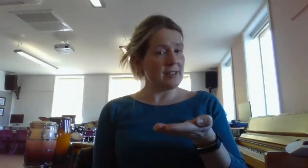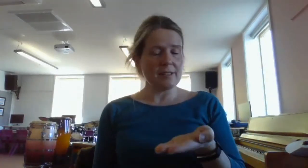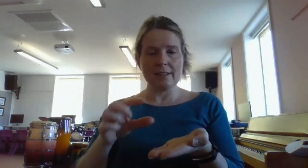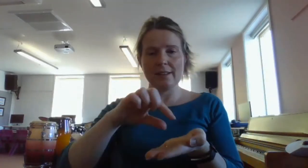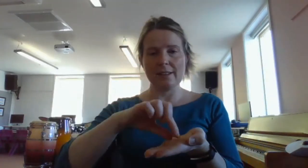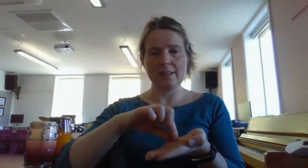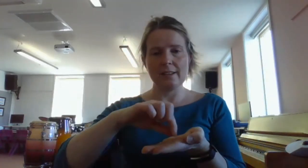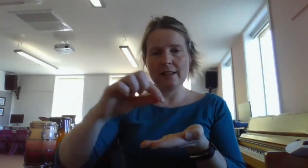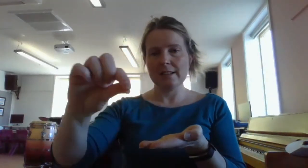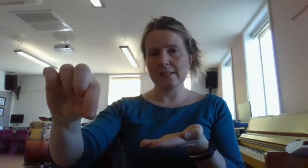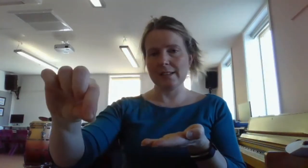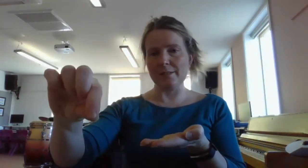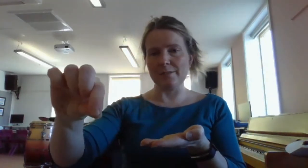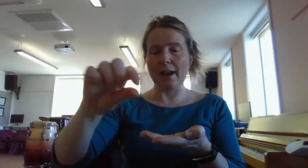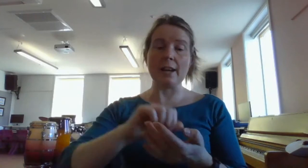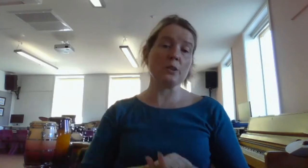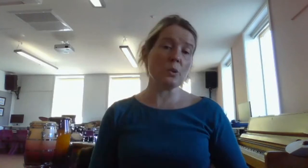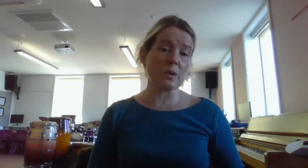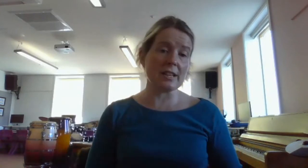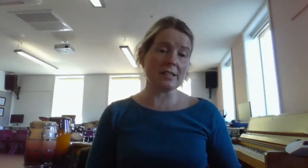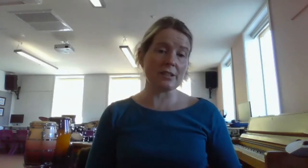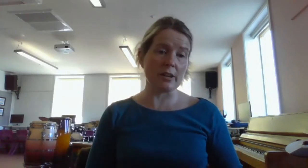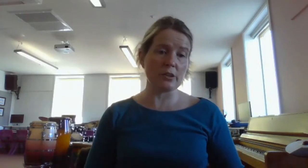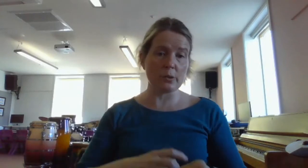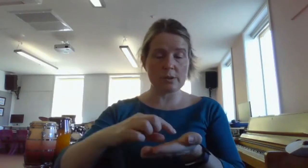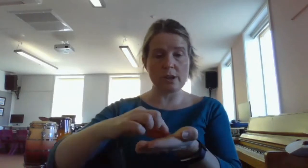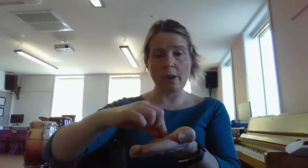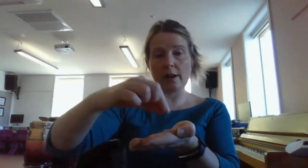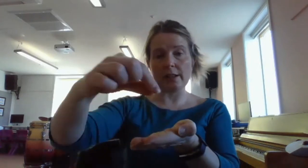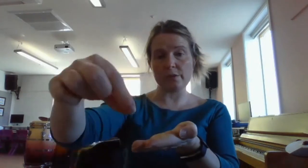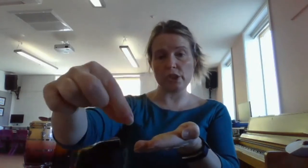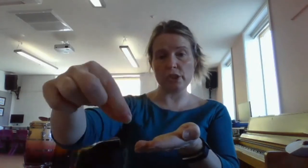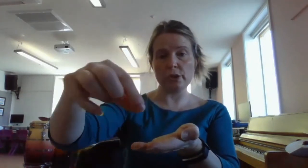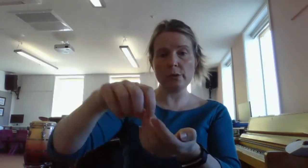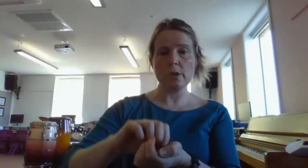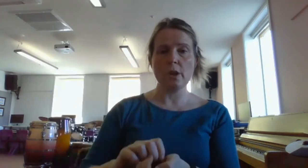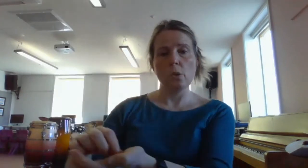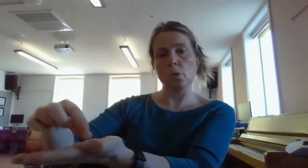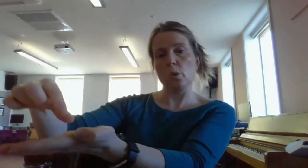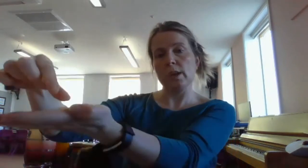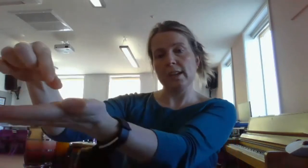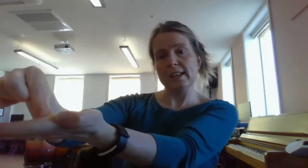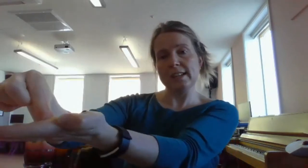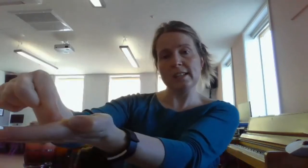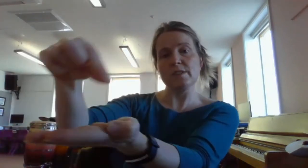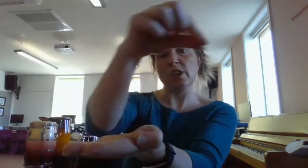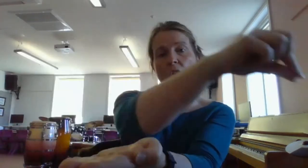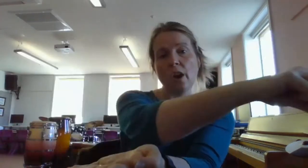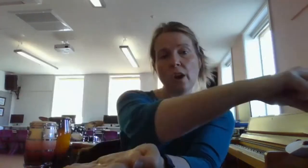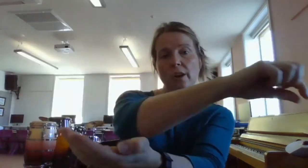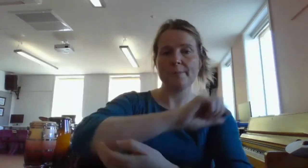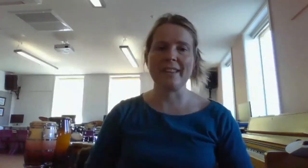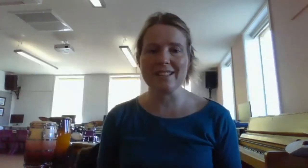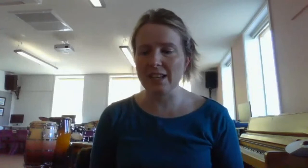sweetie, to give. And of course it's directional, so I give to you, or he gives to her,